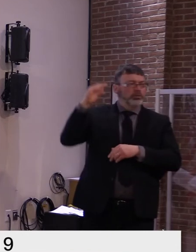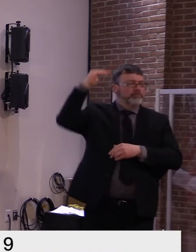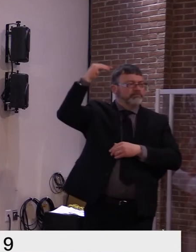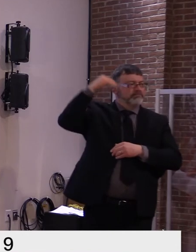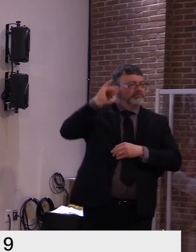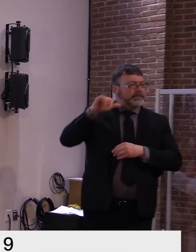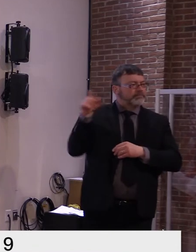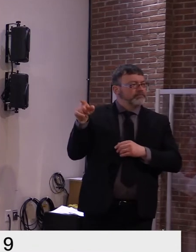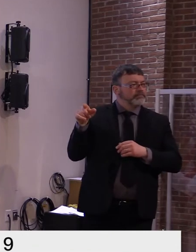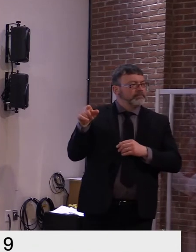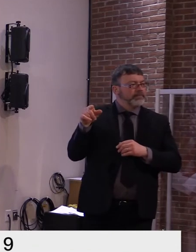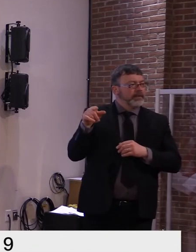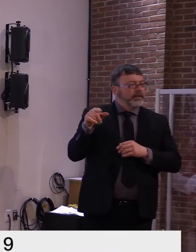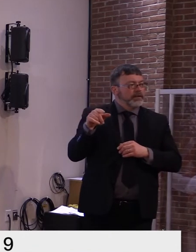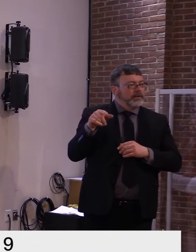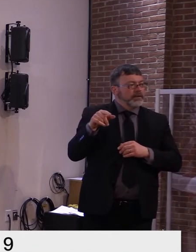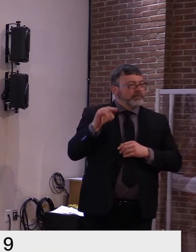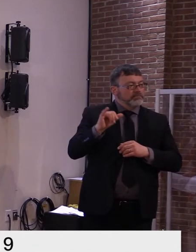been going way up.